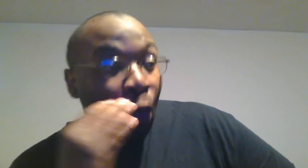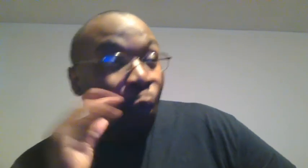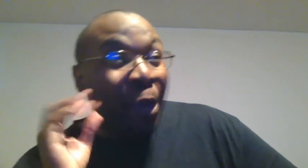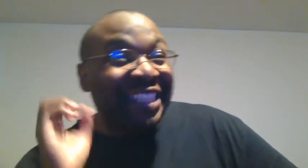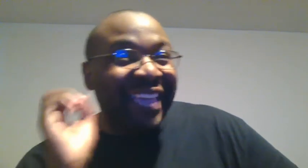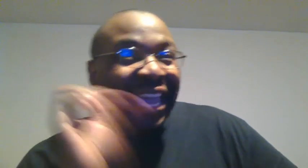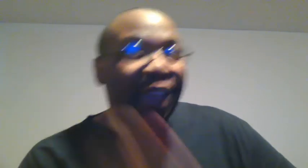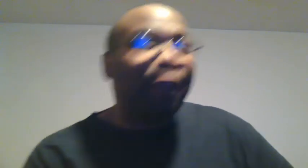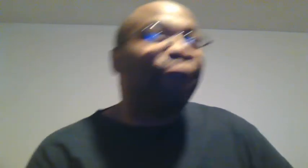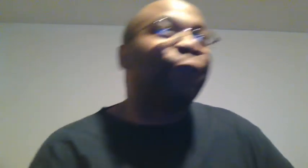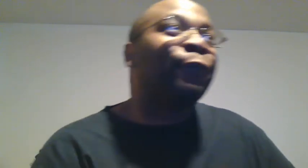What if